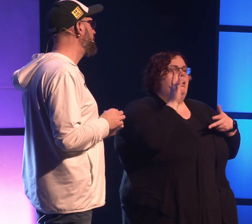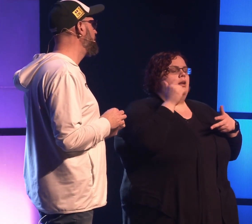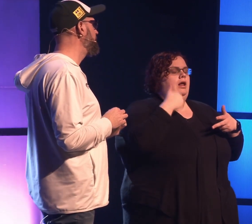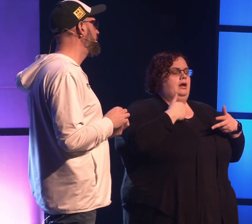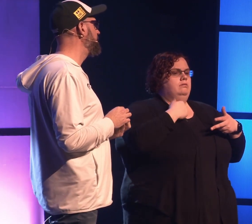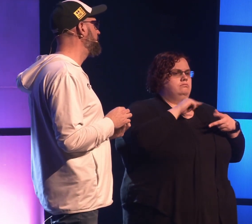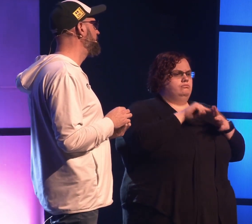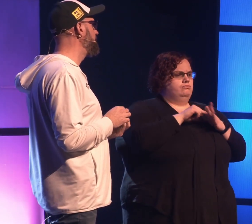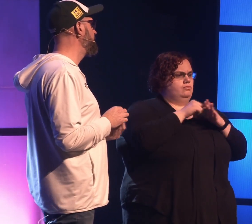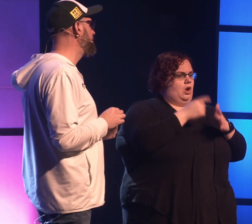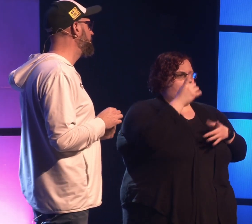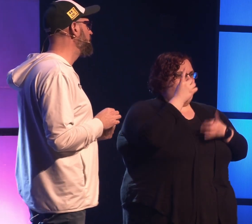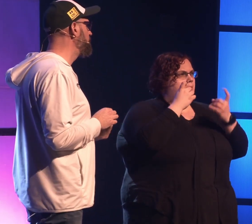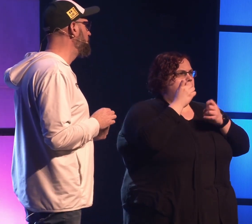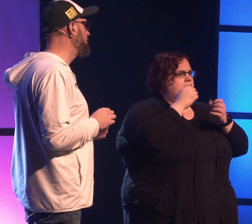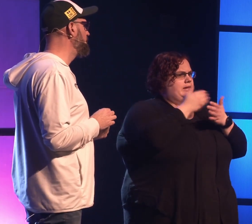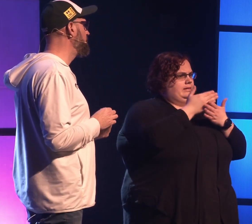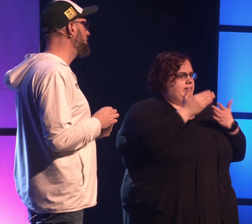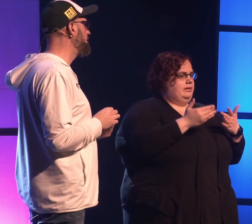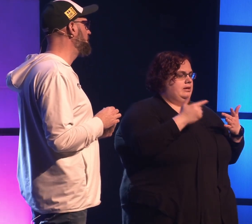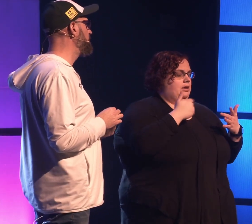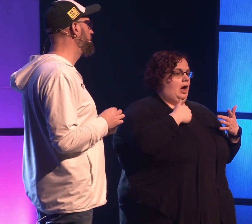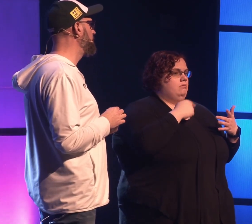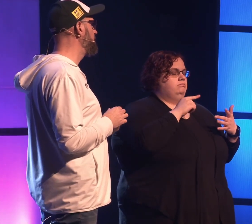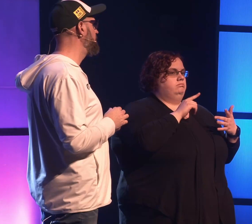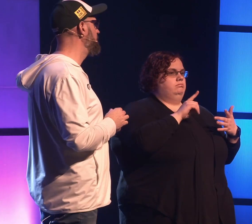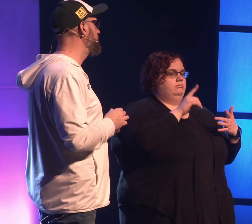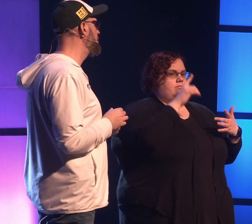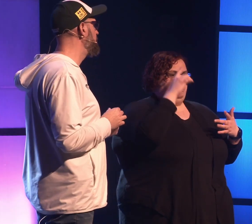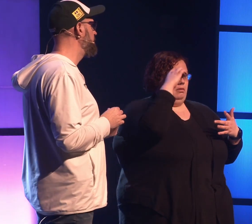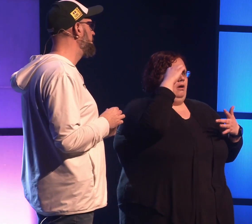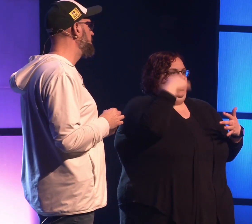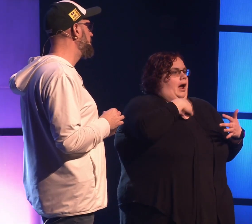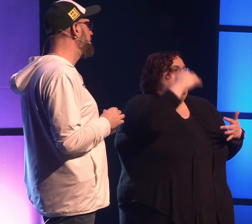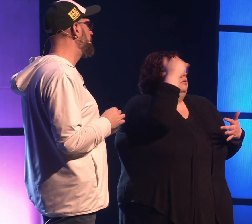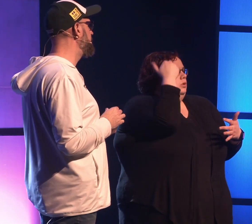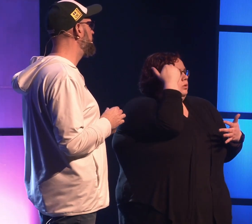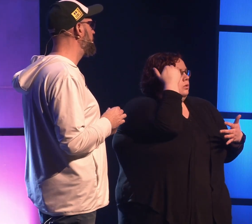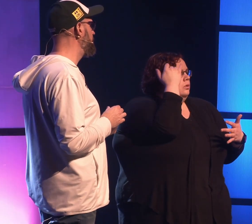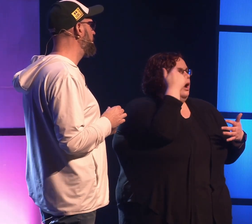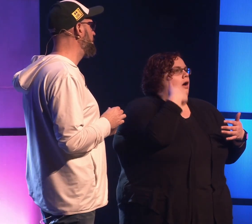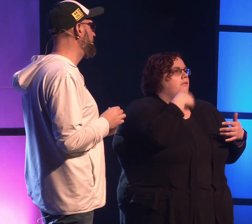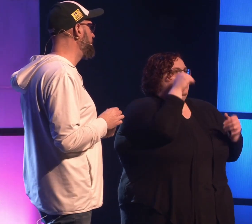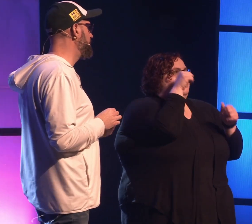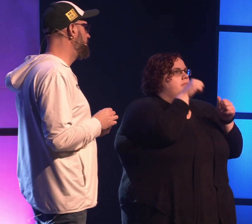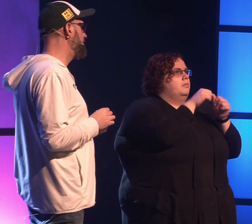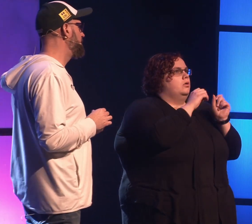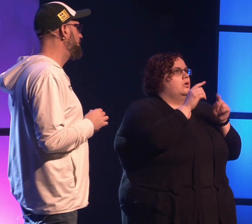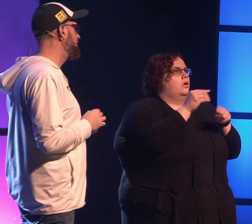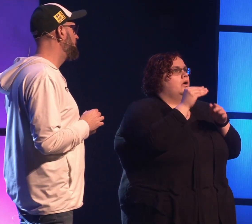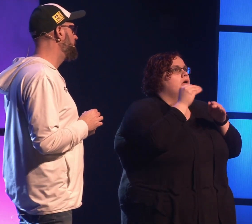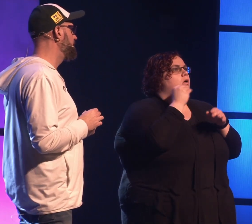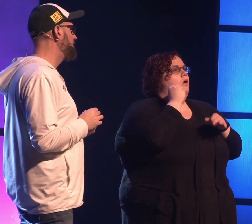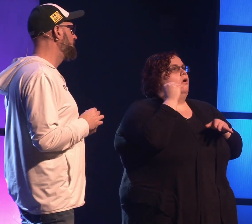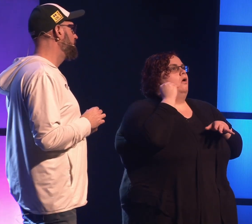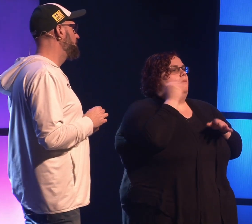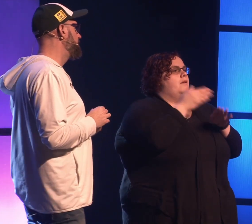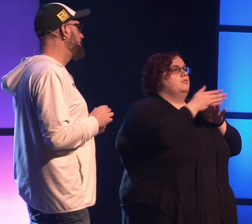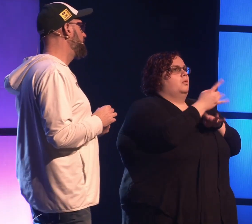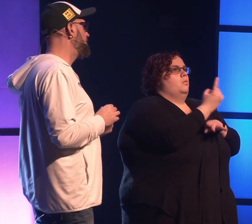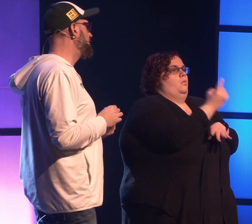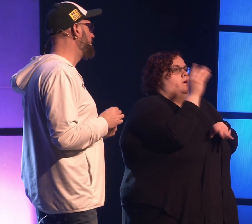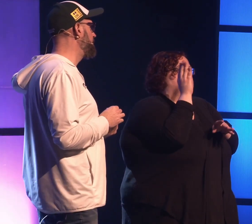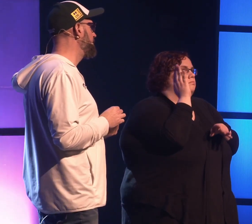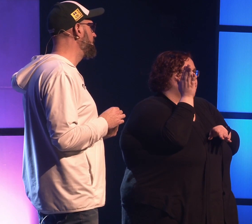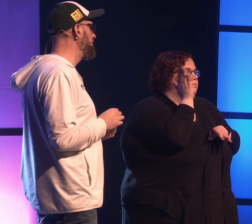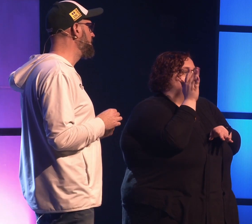make me question some of these things that I really thought I knew. And I remember going home after one particular sermon,